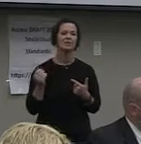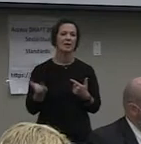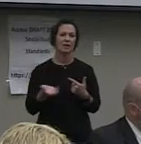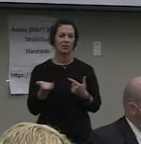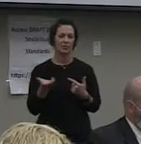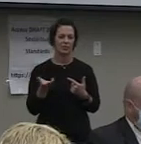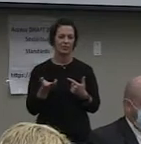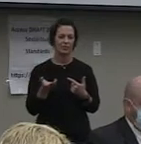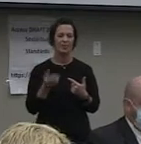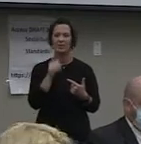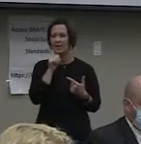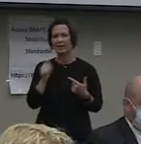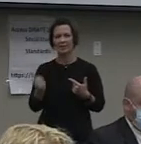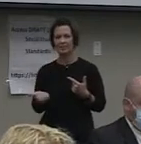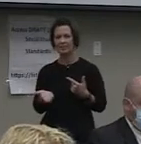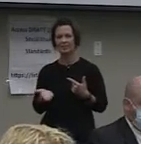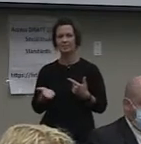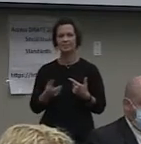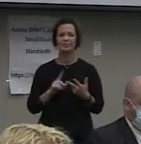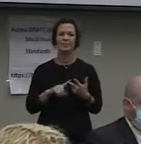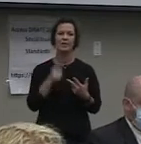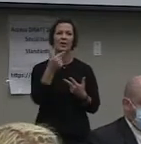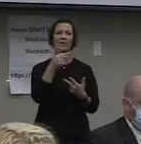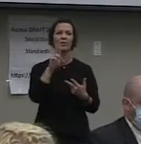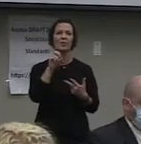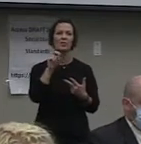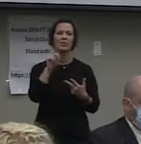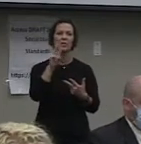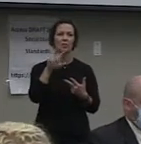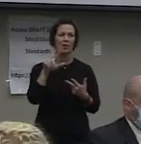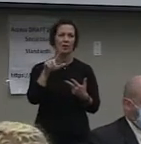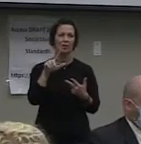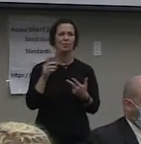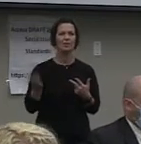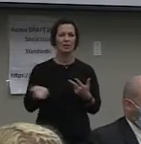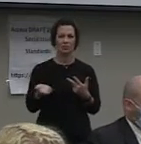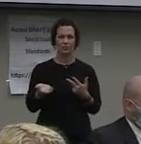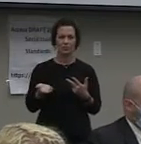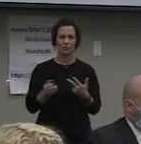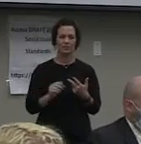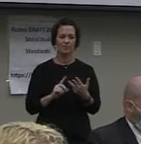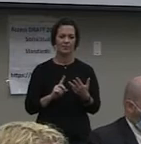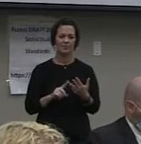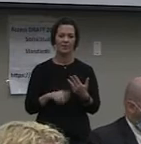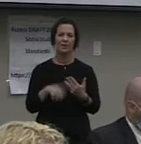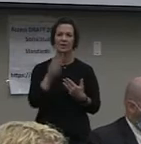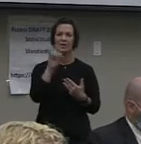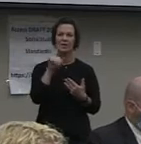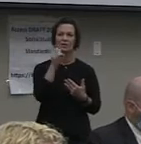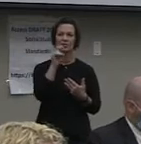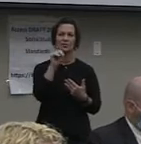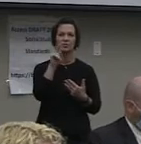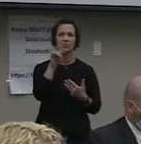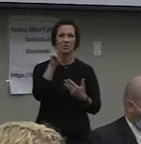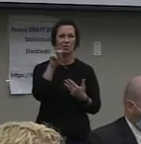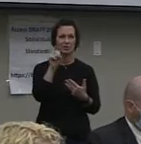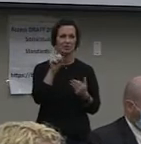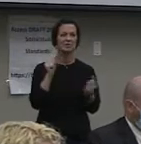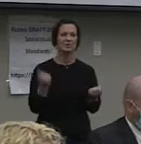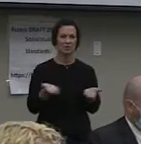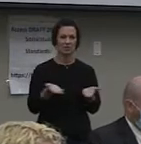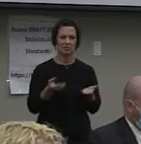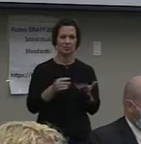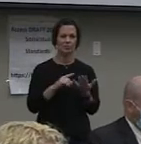Ashley Ellis is not in attendance. Erin Greenwald? Here. Erin Greenwald is present. Woody Jenkins? Present.